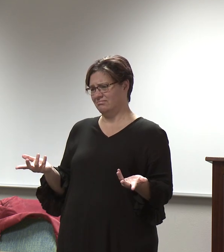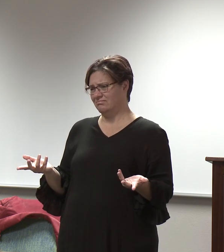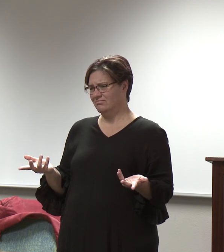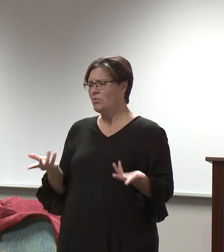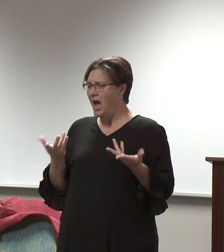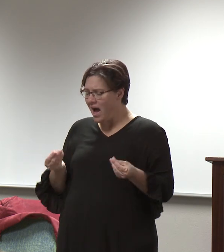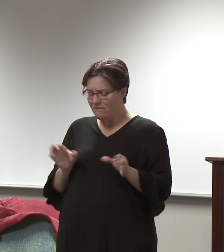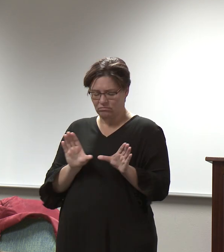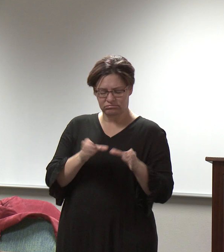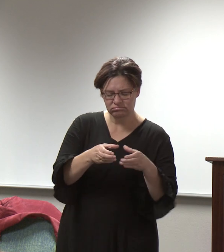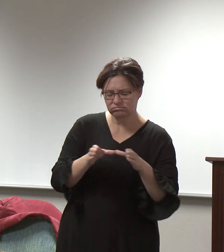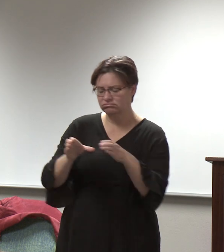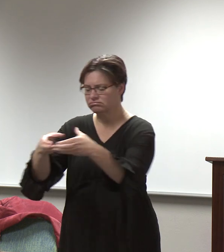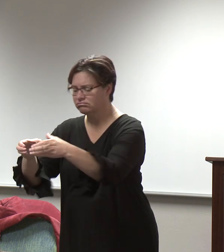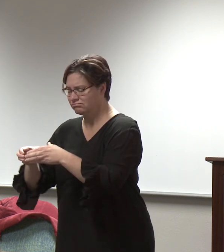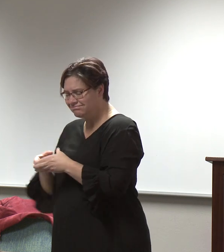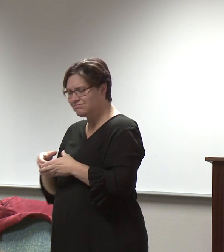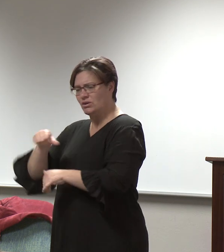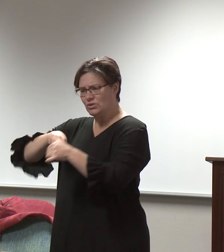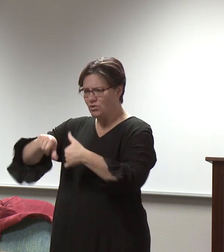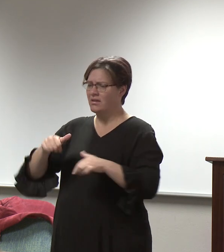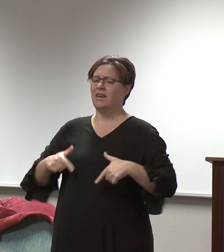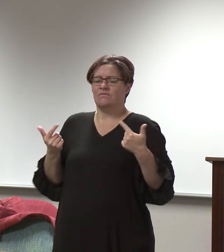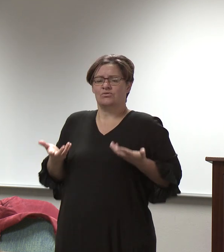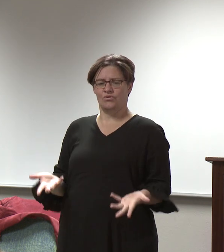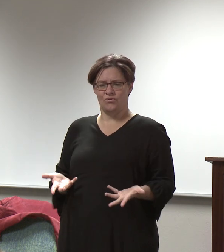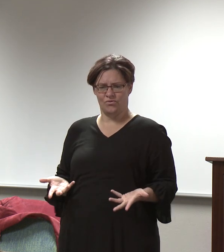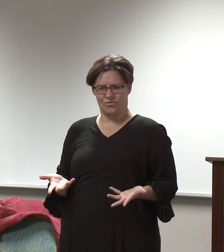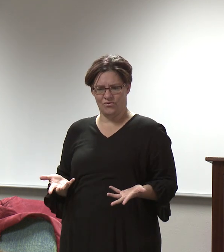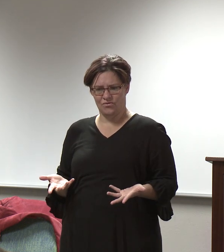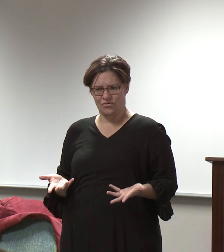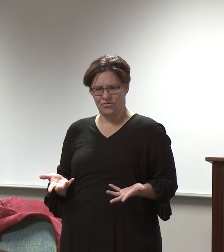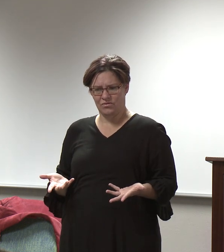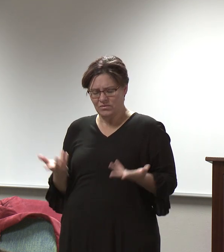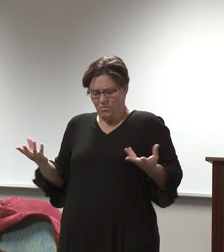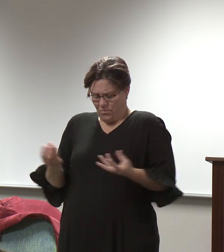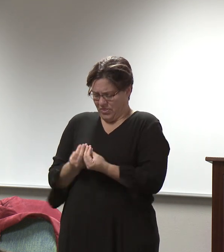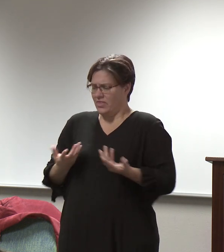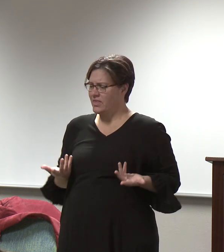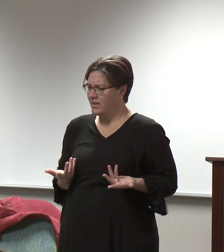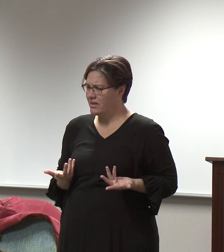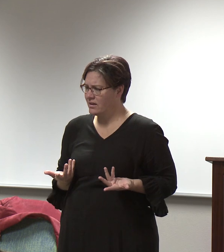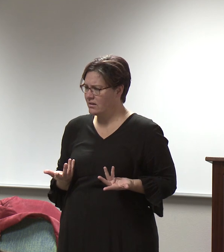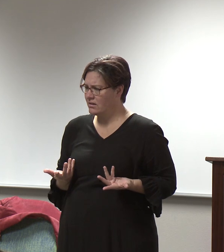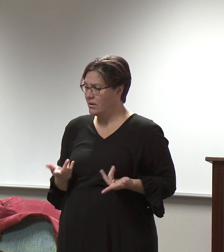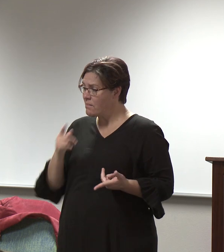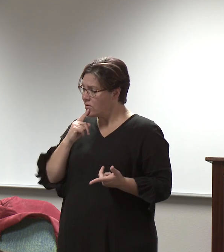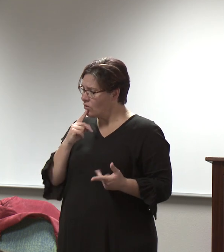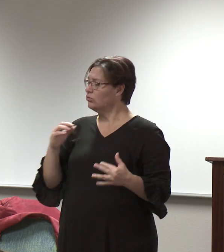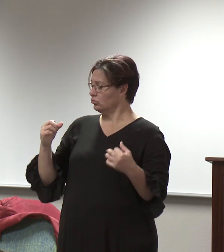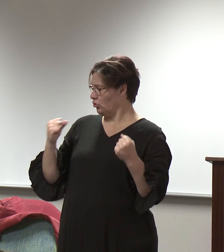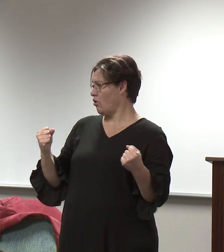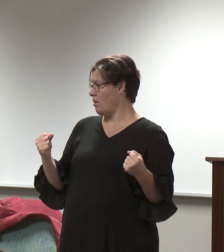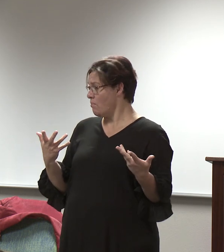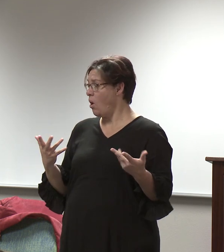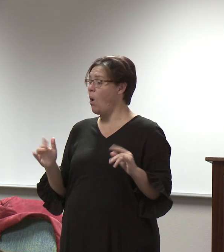colonial societies, and I'm going to explain. Colonialism is with us, and is very strong. And probably more